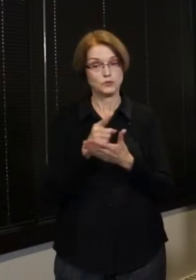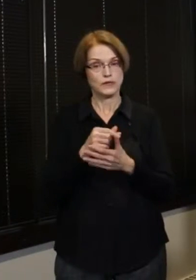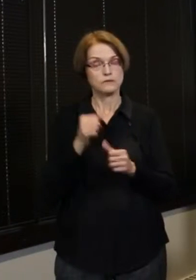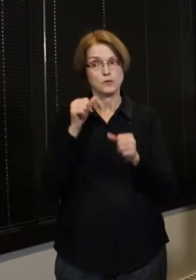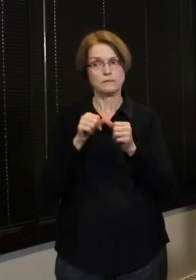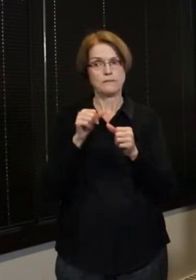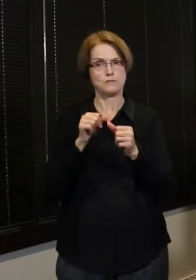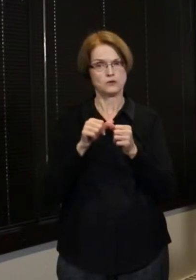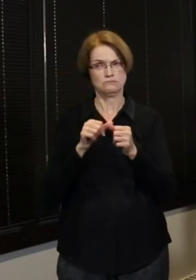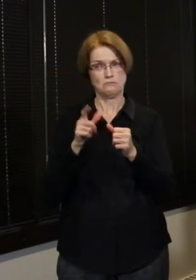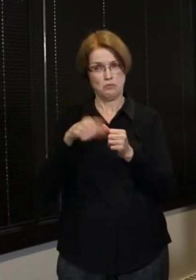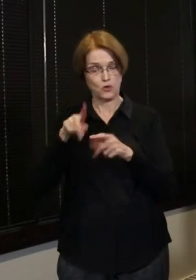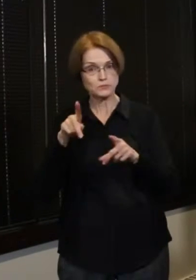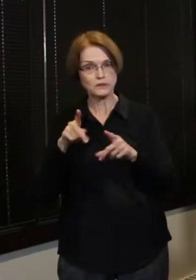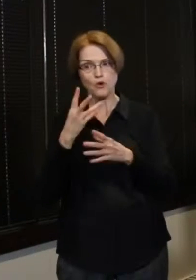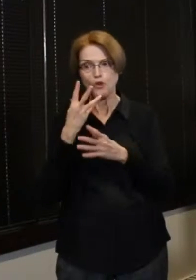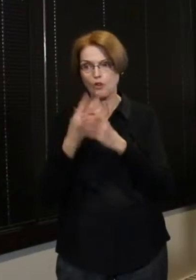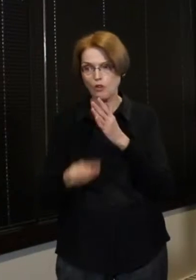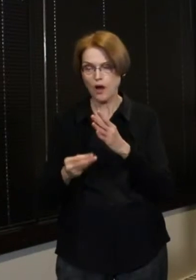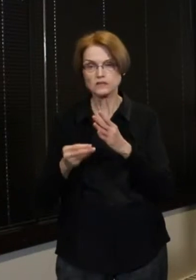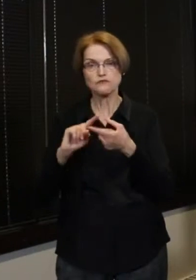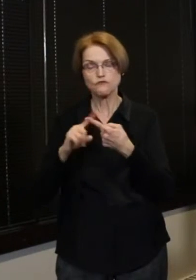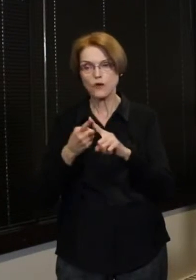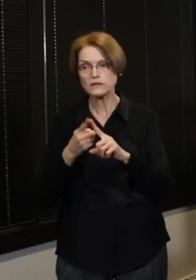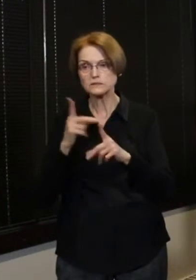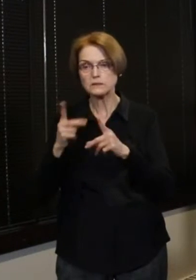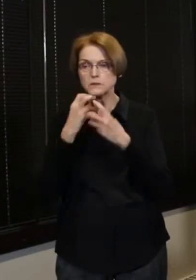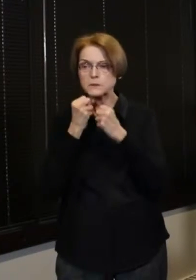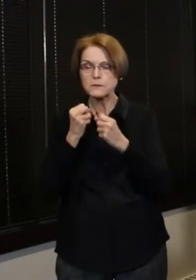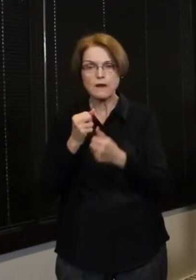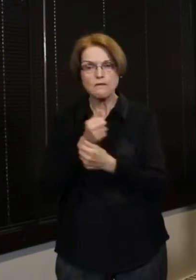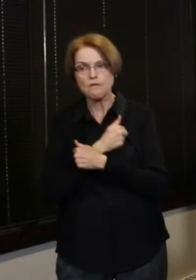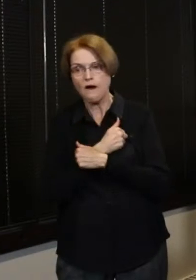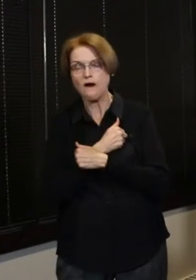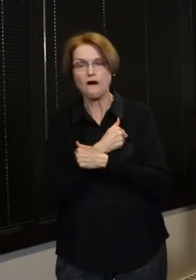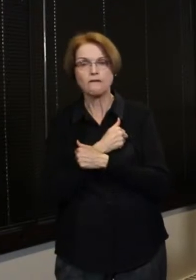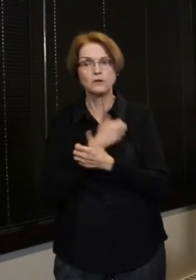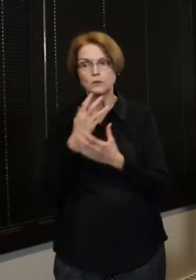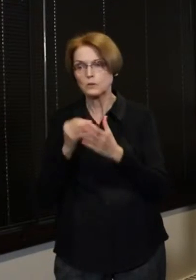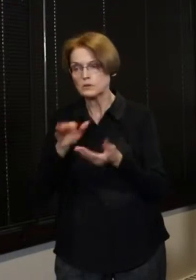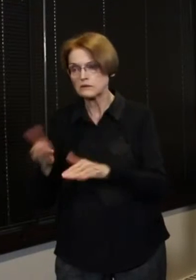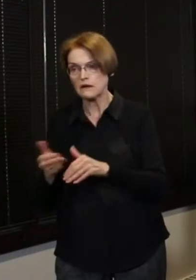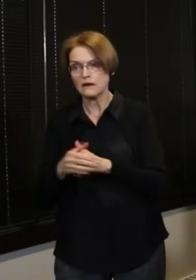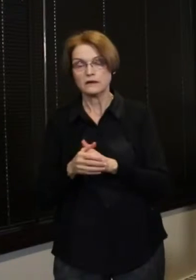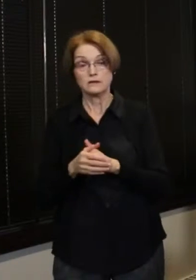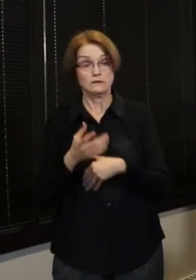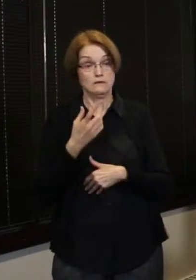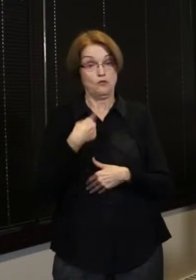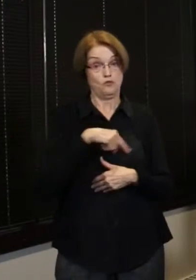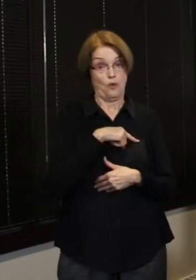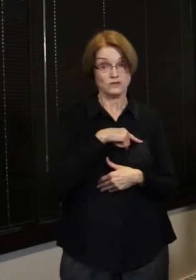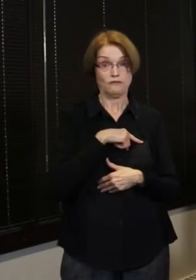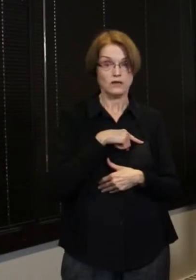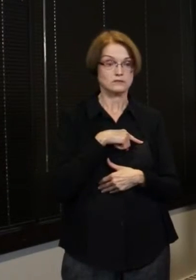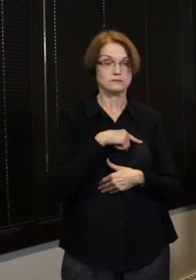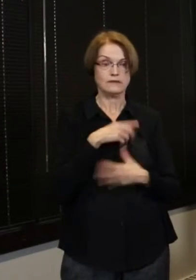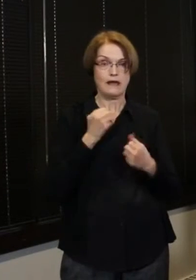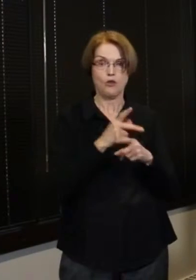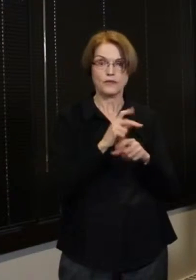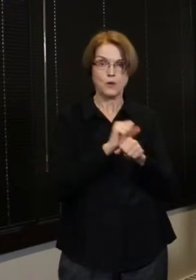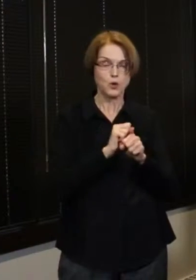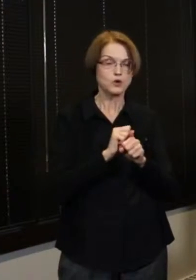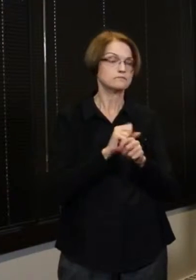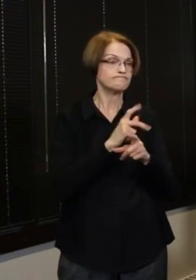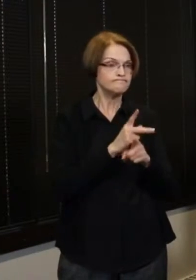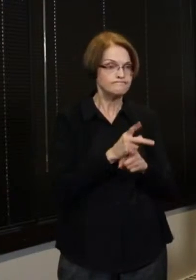and loved ones in this war, and keep those that take care of us when we do get sick in your thoughts. Call or text